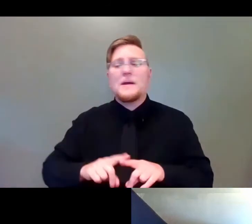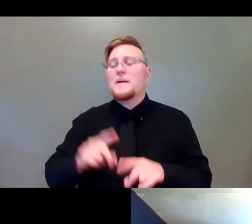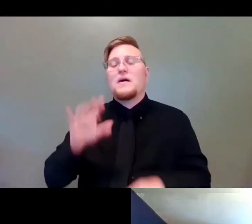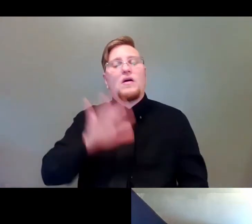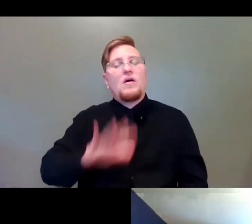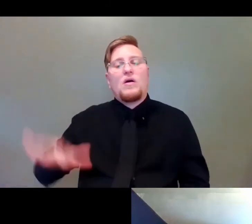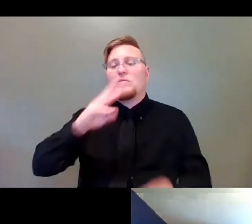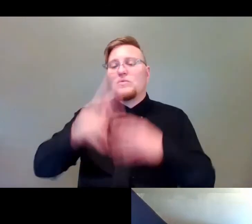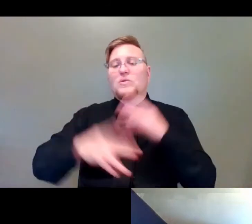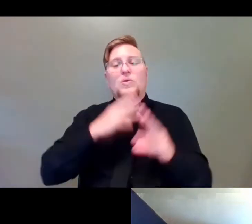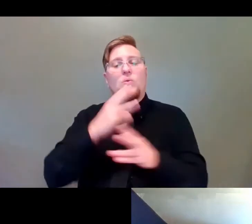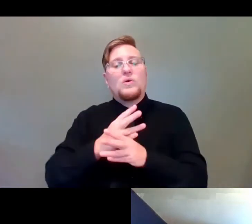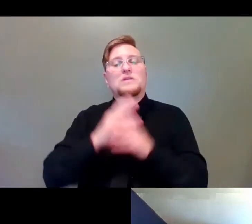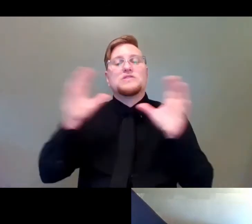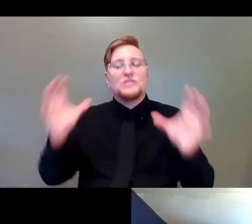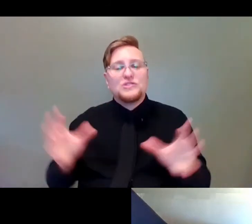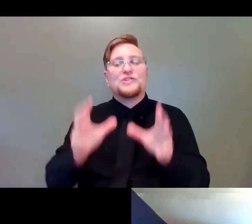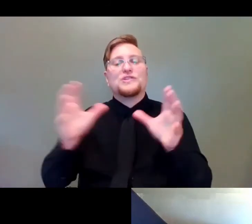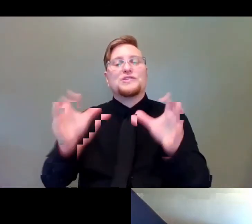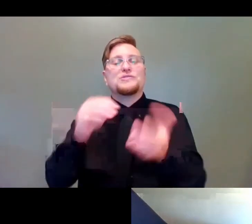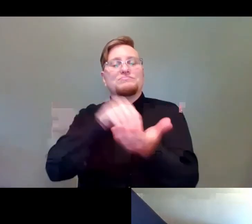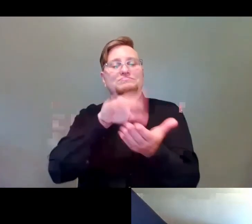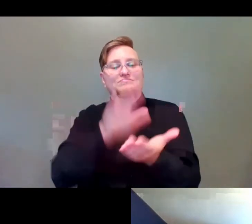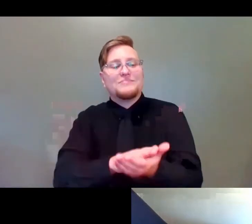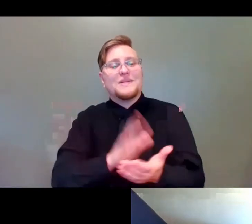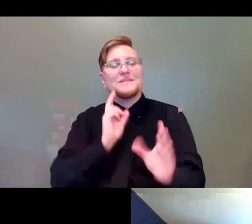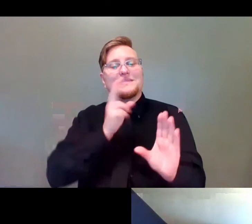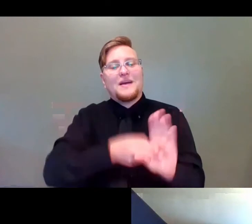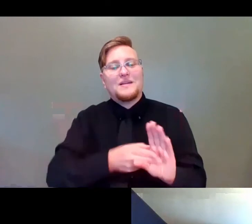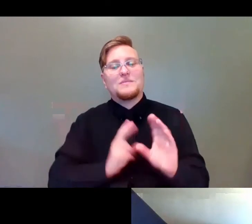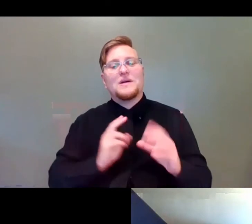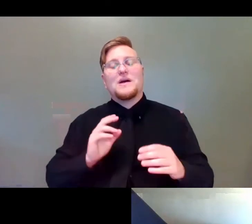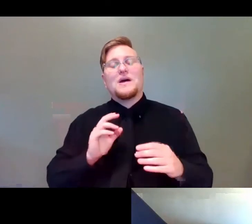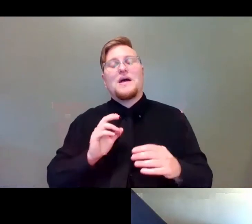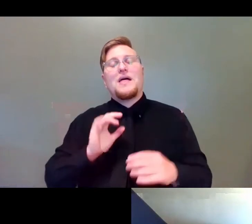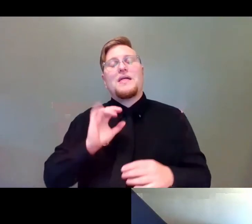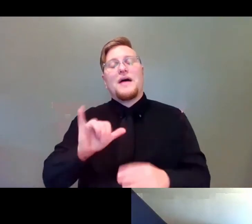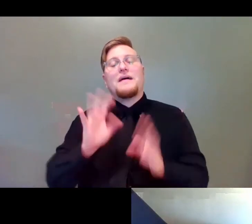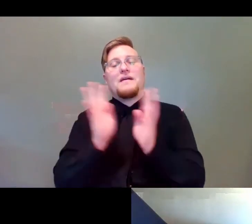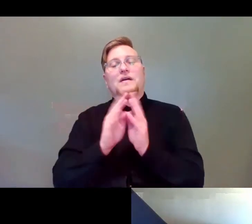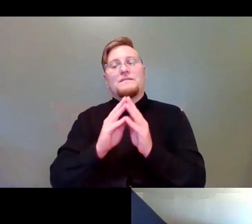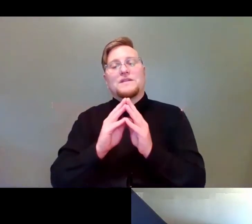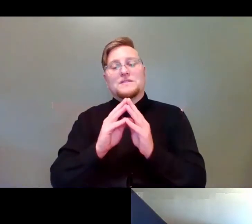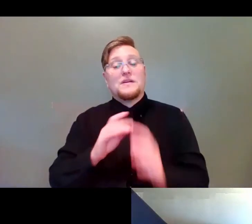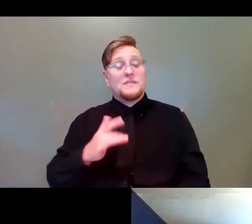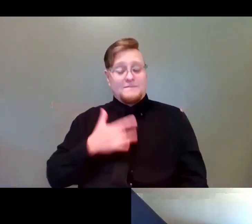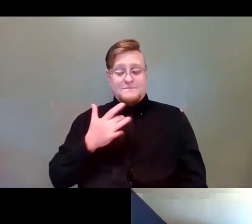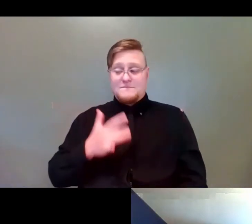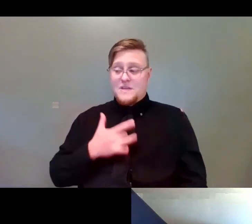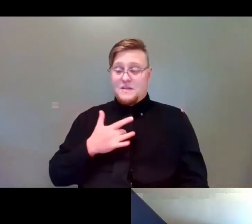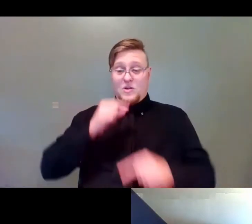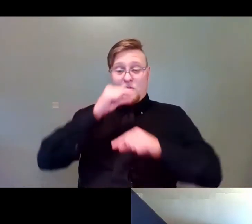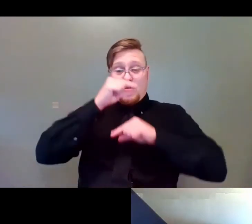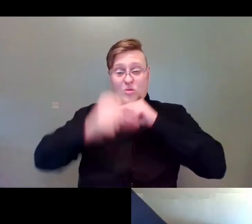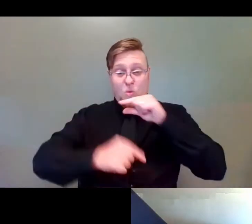the world, we really encourage you to sign up for Joining Hands. Because again, feeling part of this global